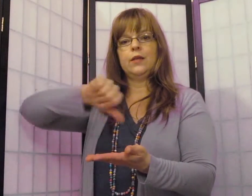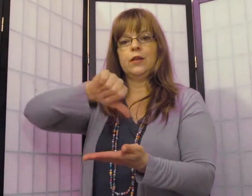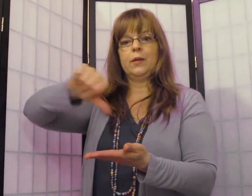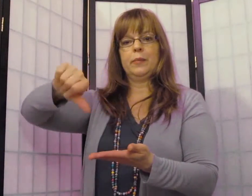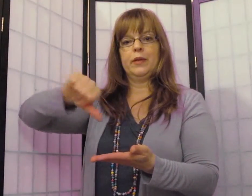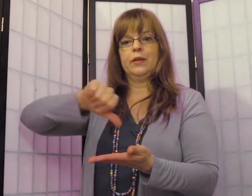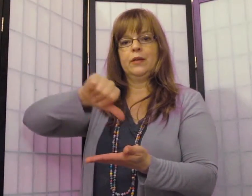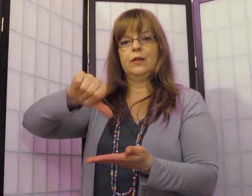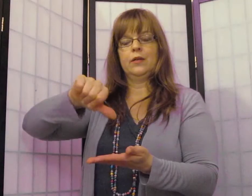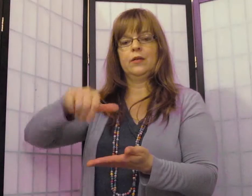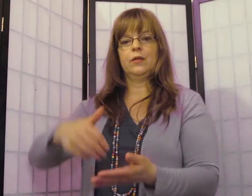Syrup.